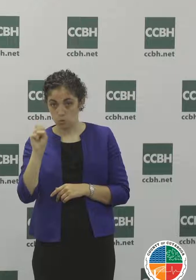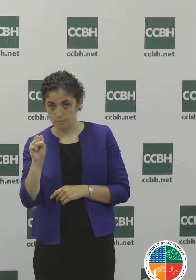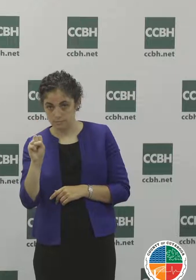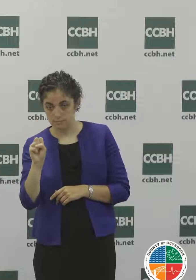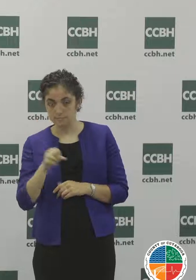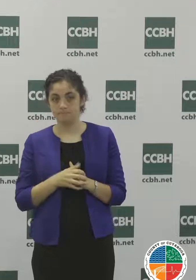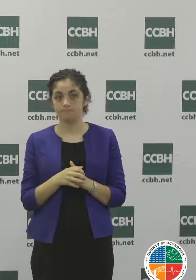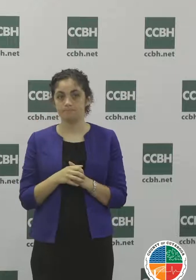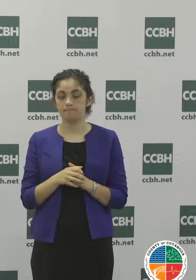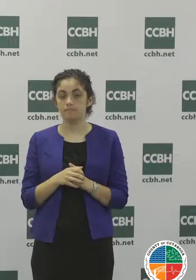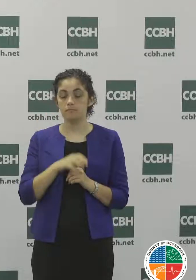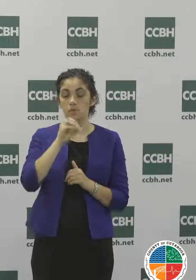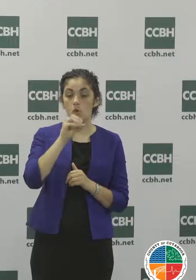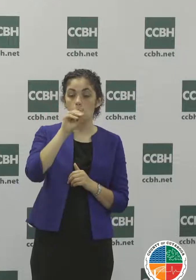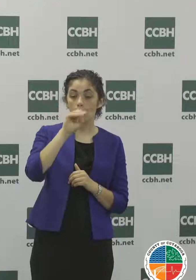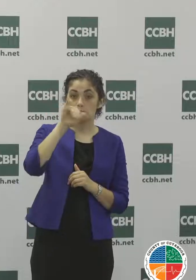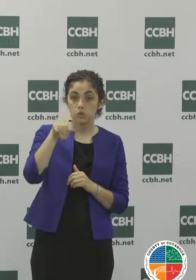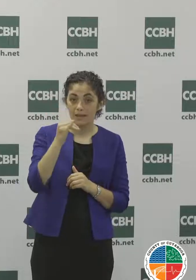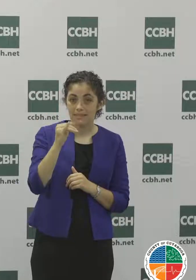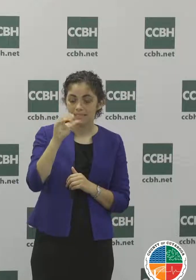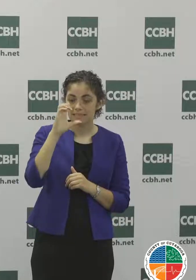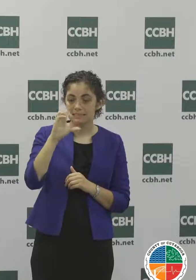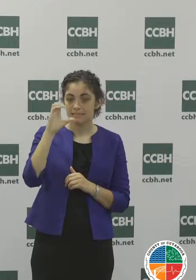omjcc.us. That's